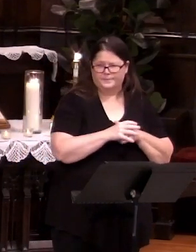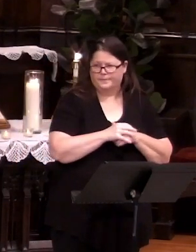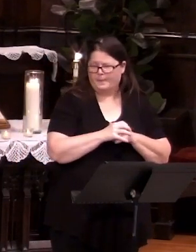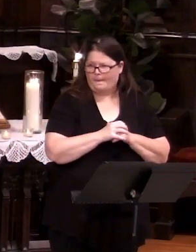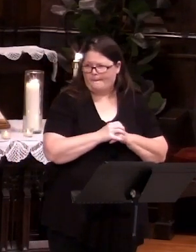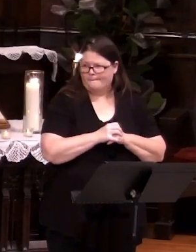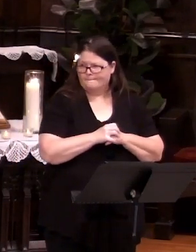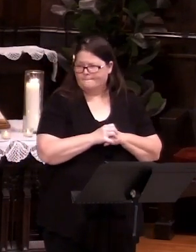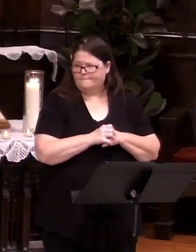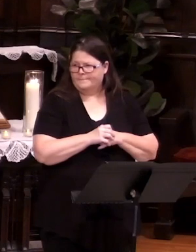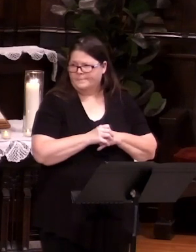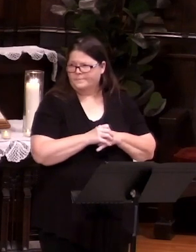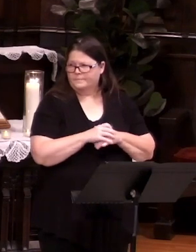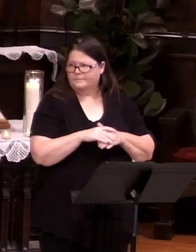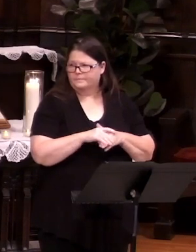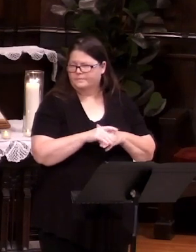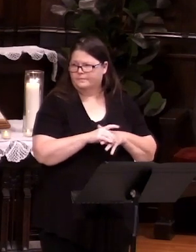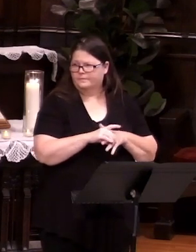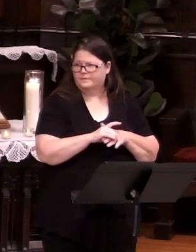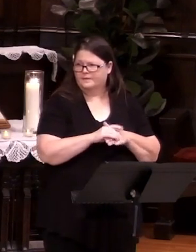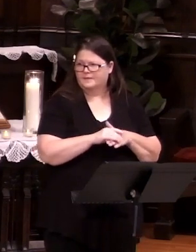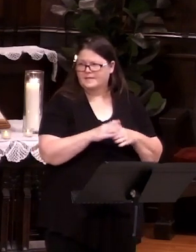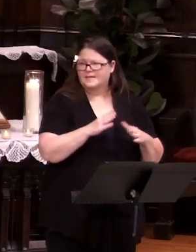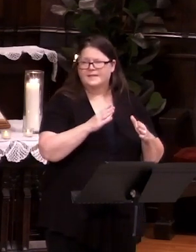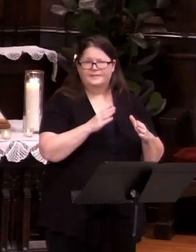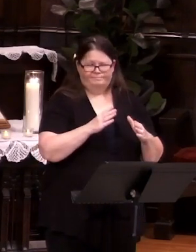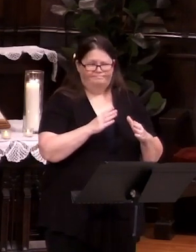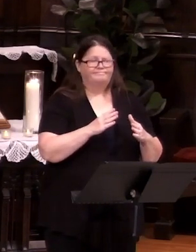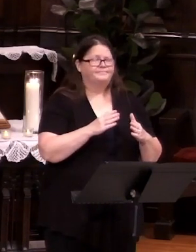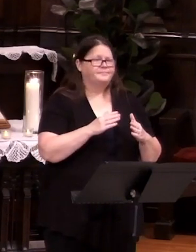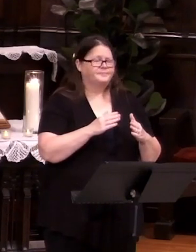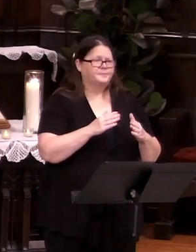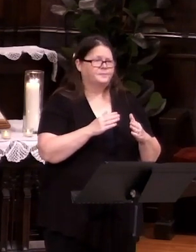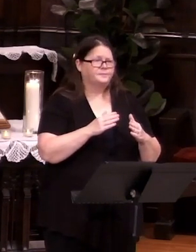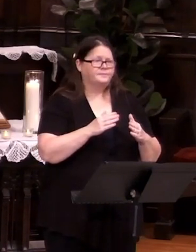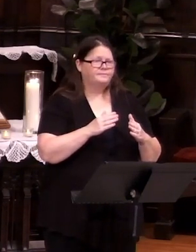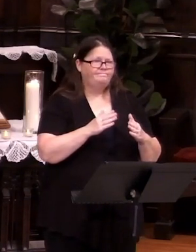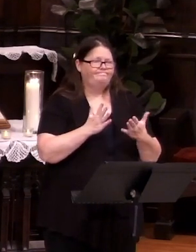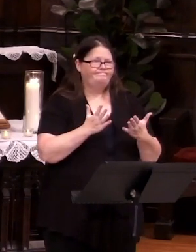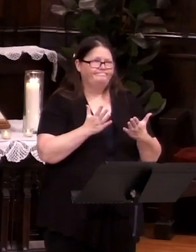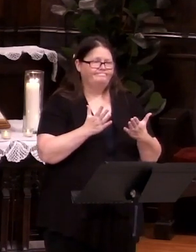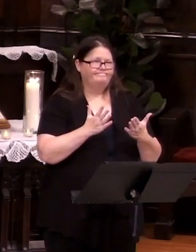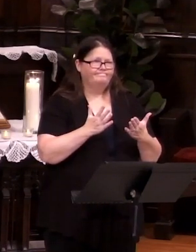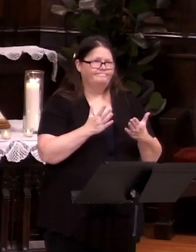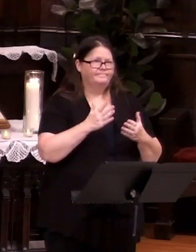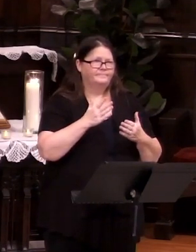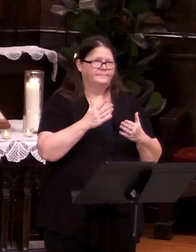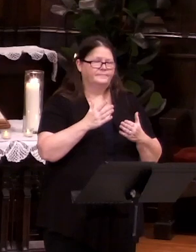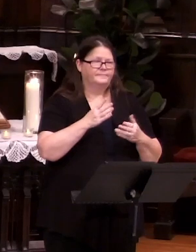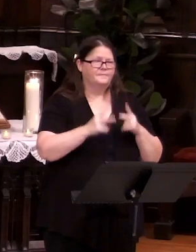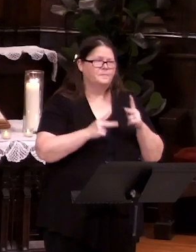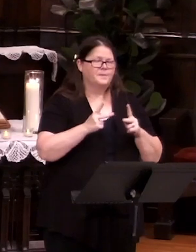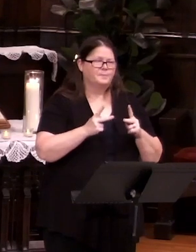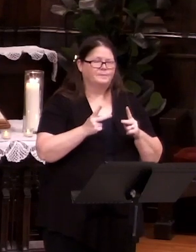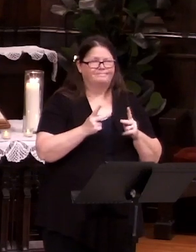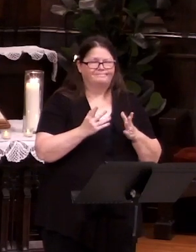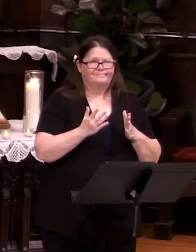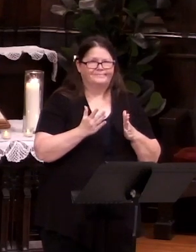of biblical works that have become known to many women as the texts of terror.